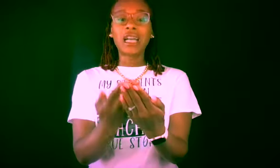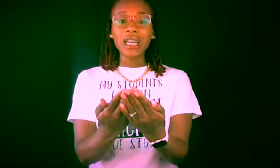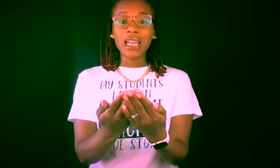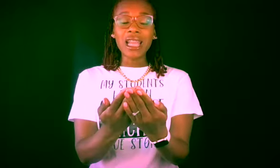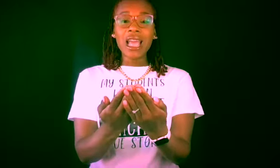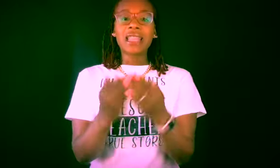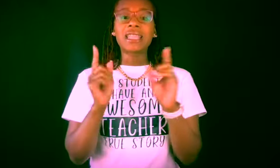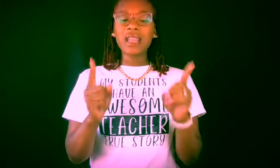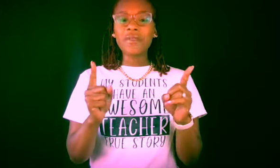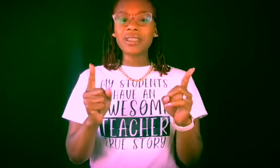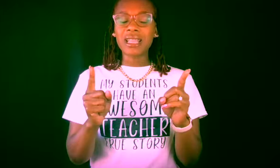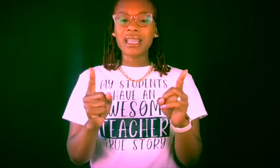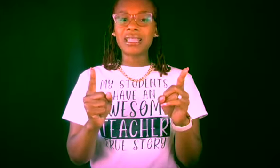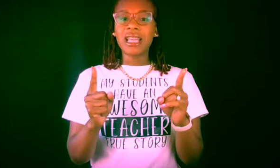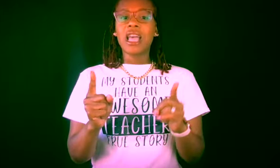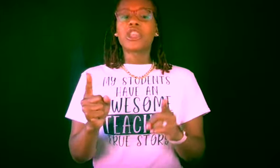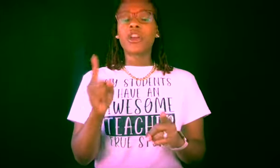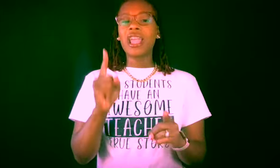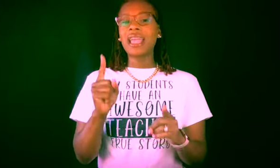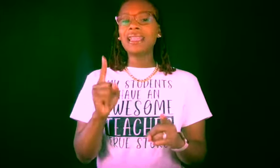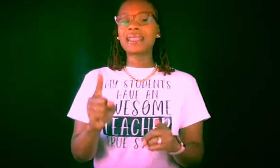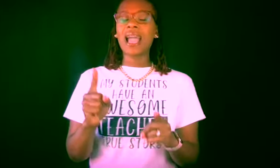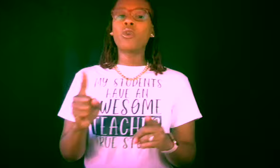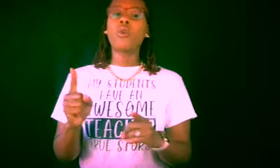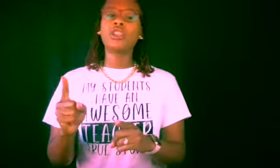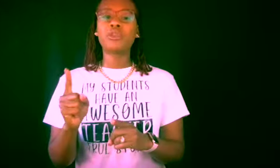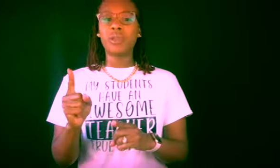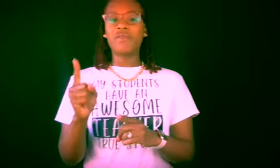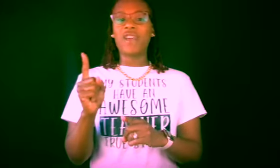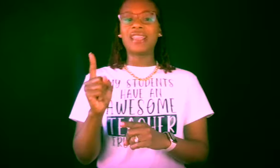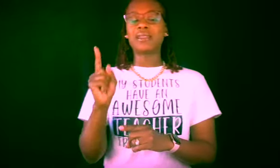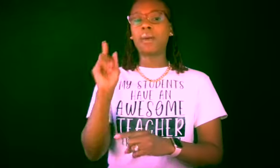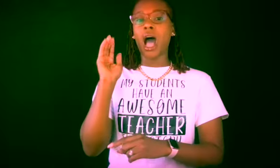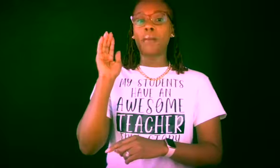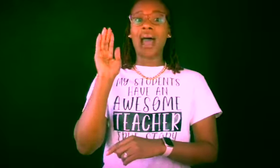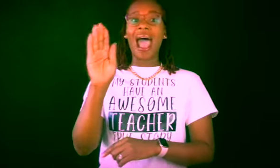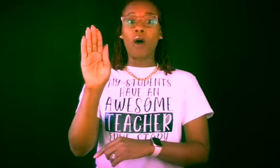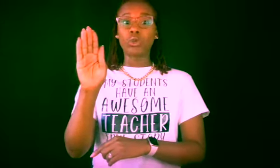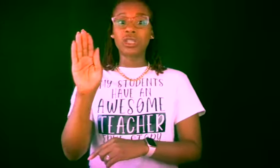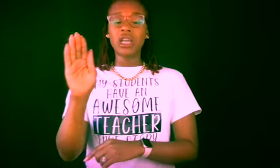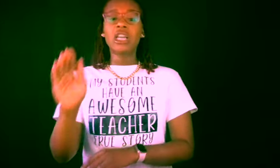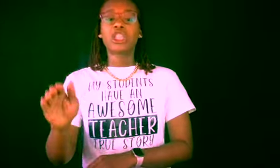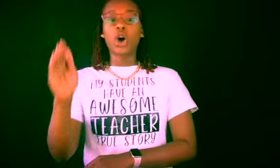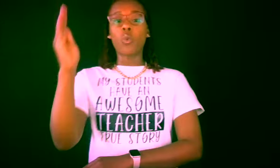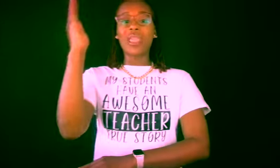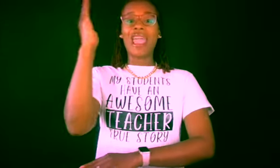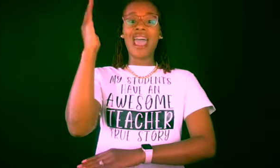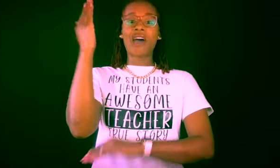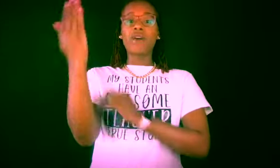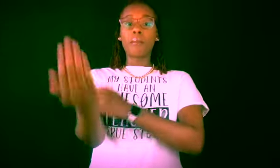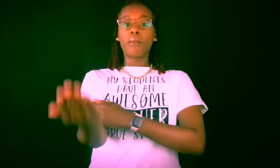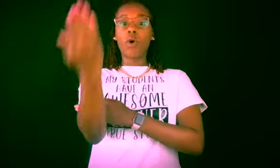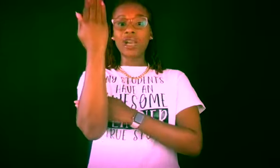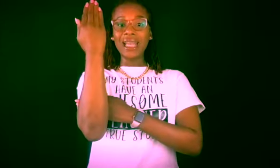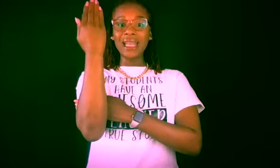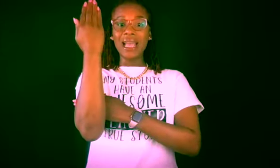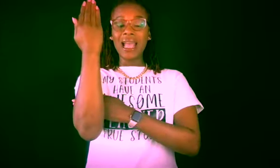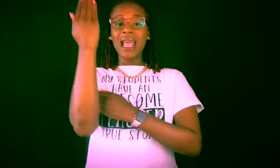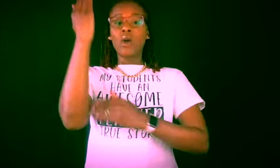good. The difference is your hand is now going to be faced palm out. So we have morning, we